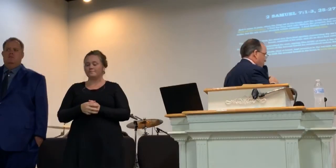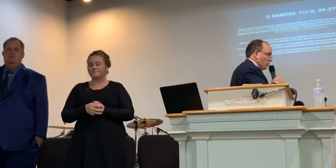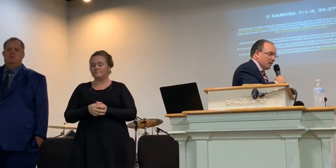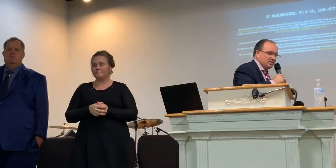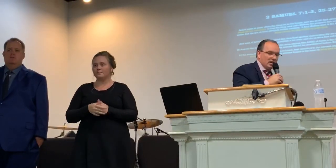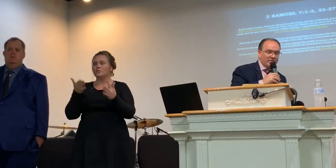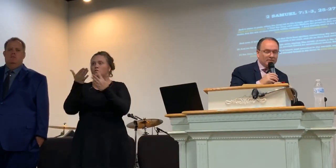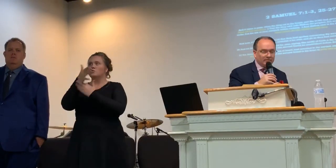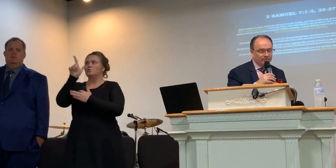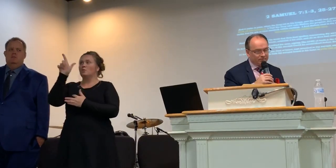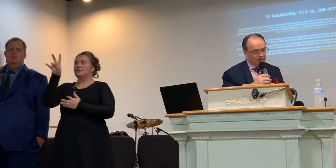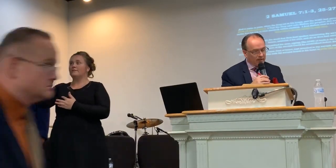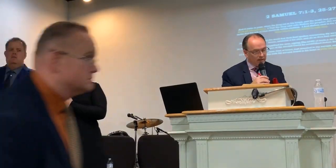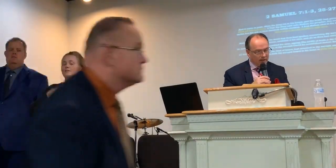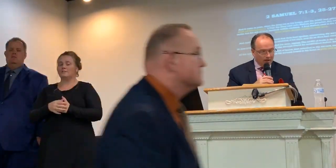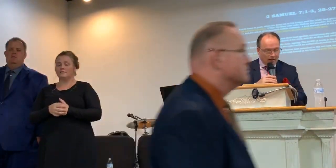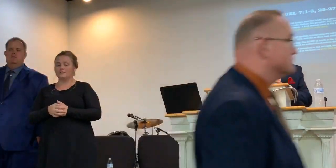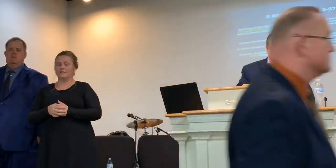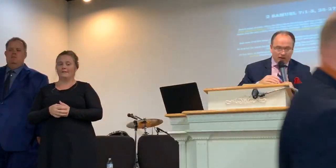through 27.